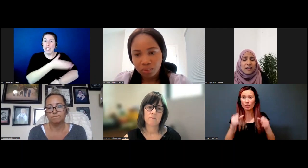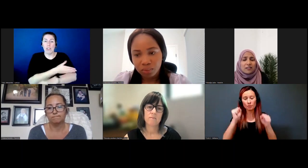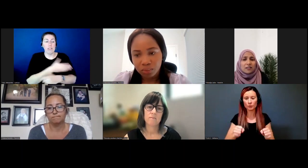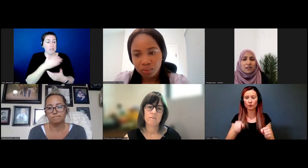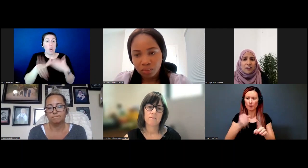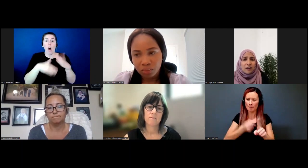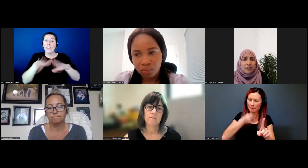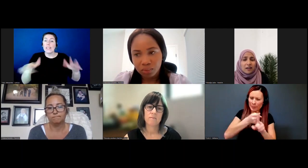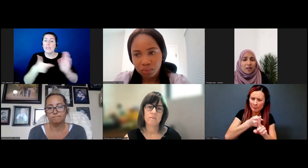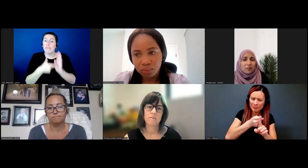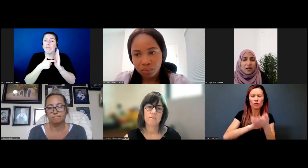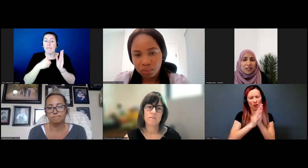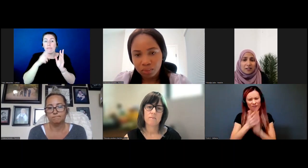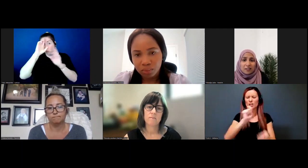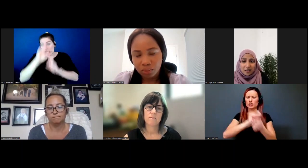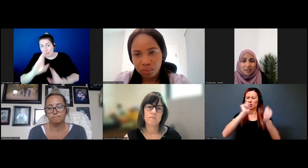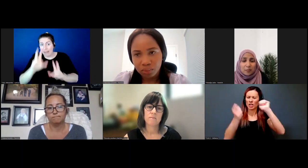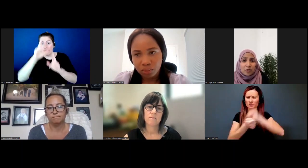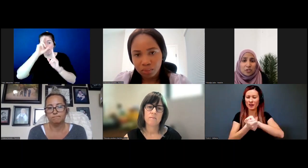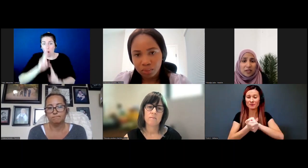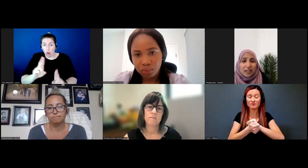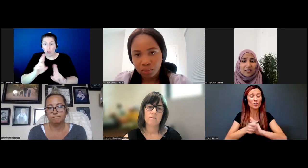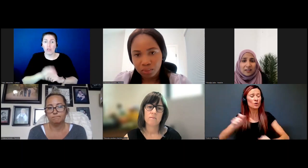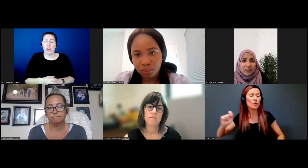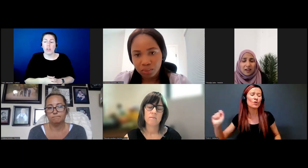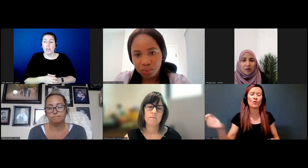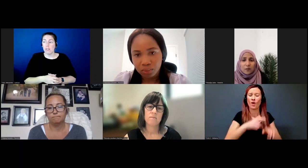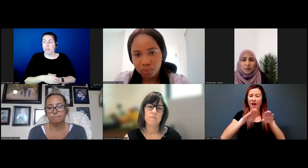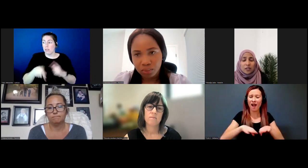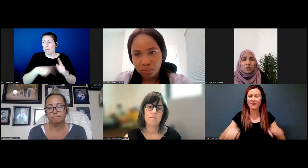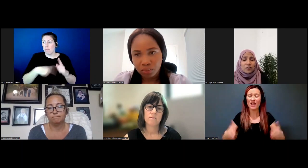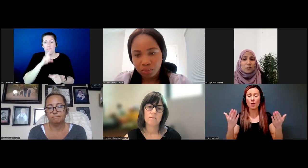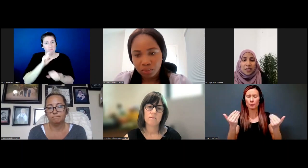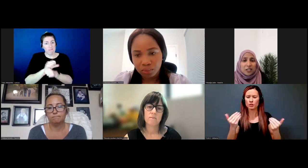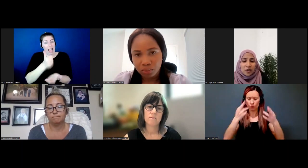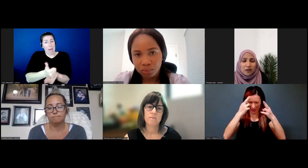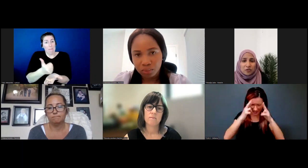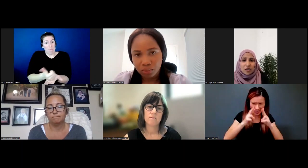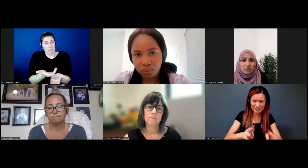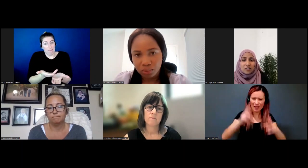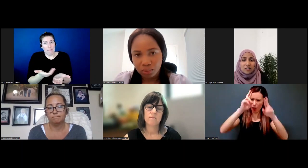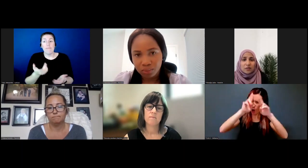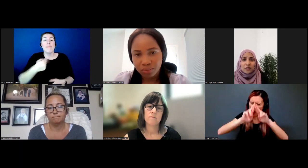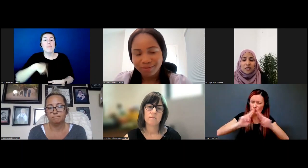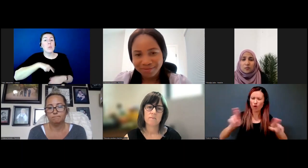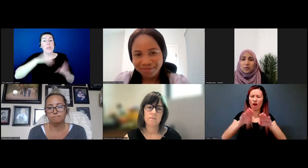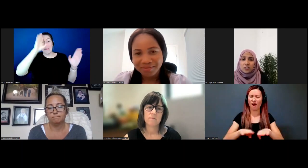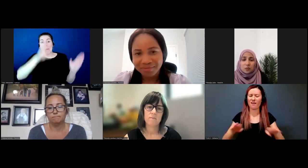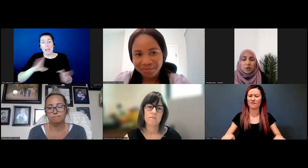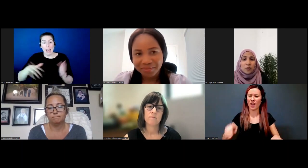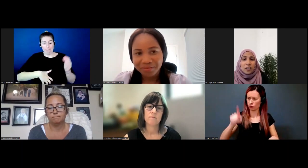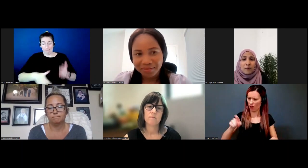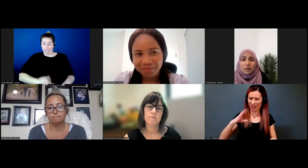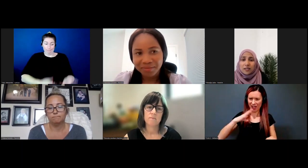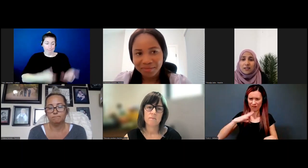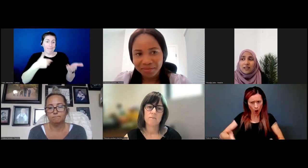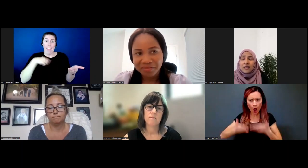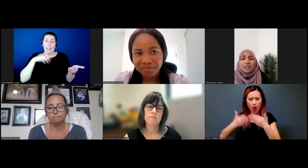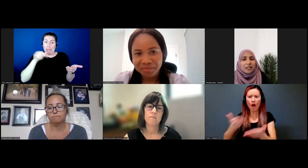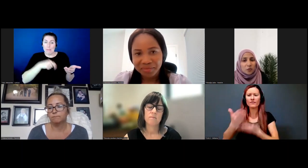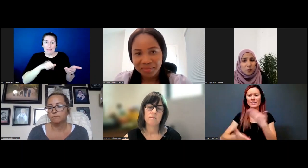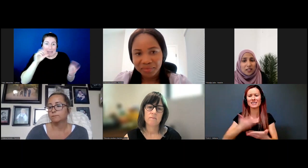honor, and the help that they're supposed to get. None of us plan to have children with disabilities, but this is what we have